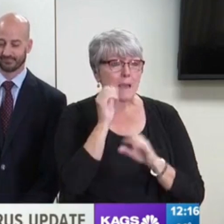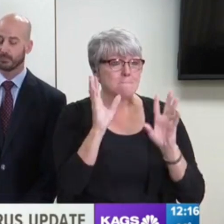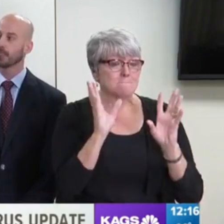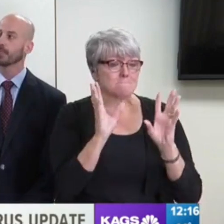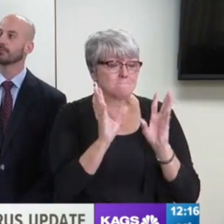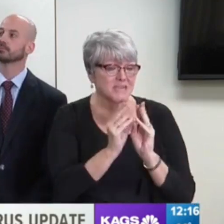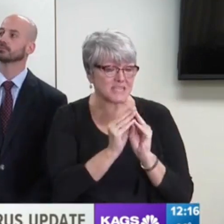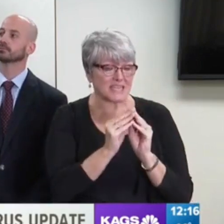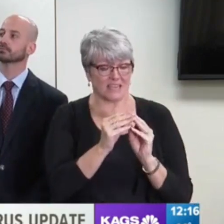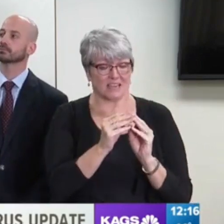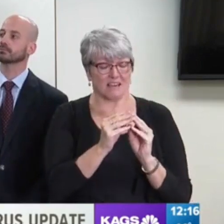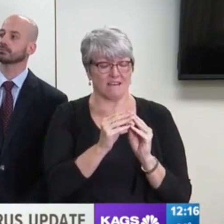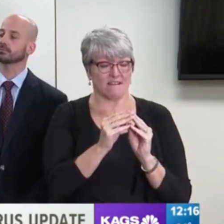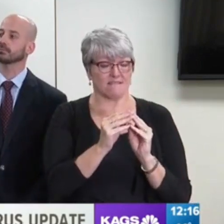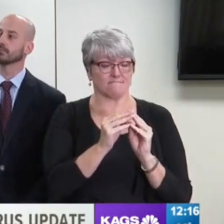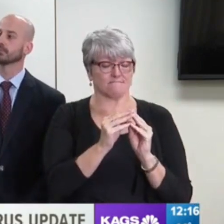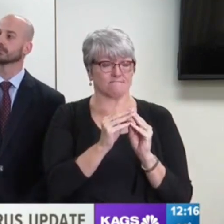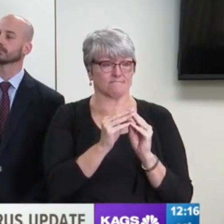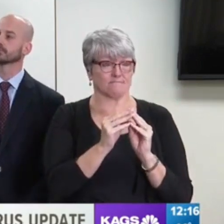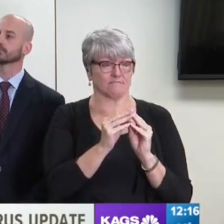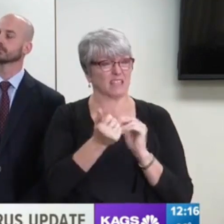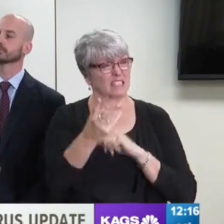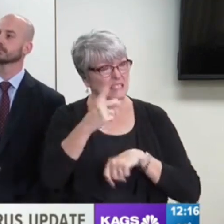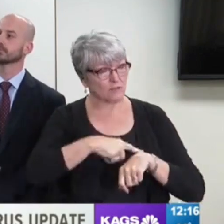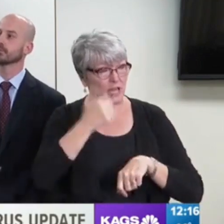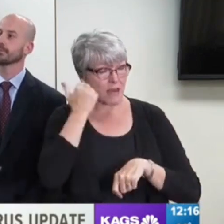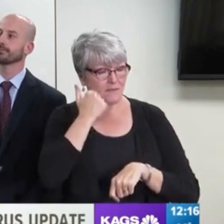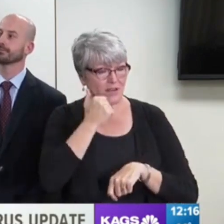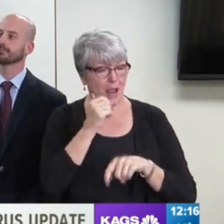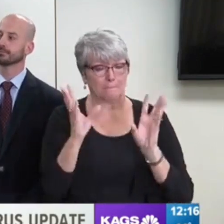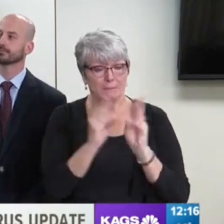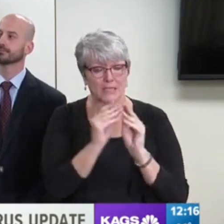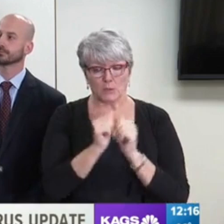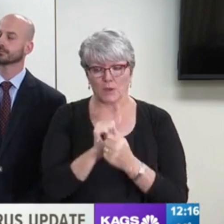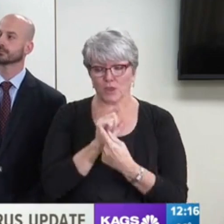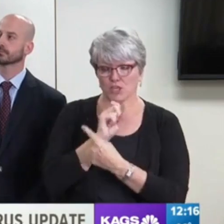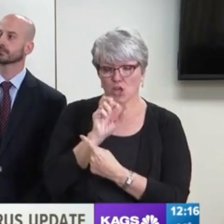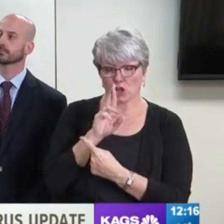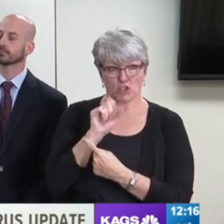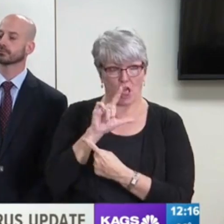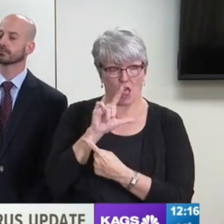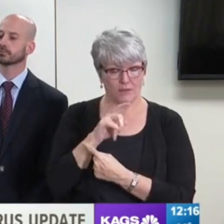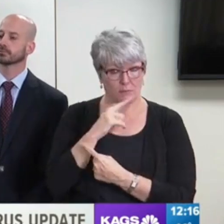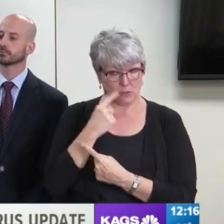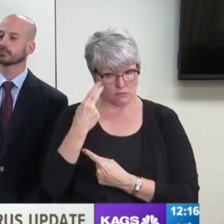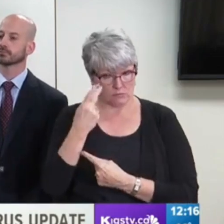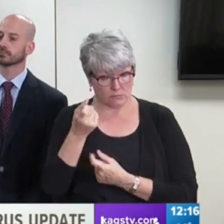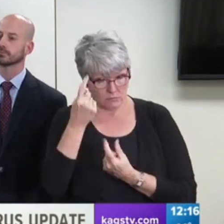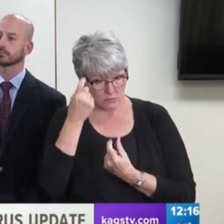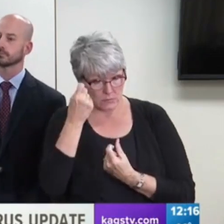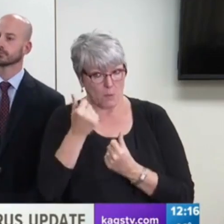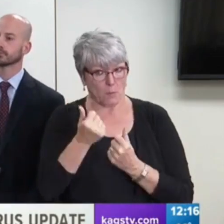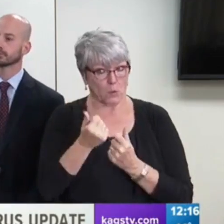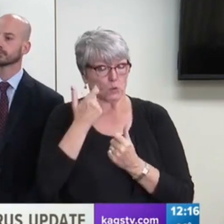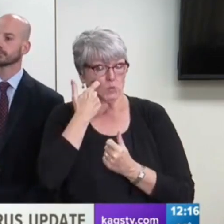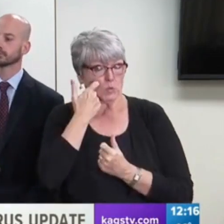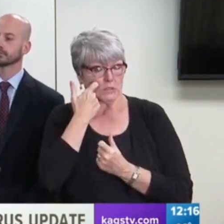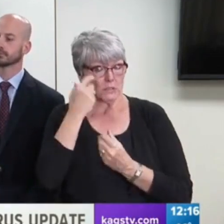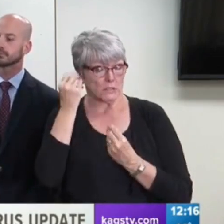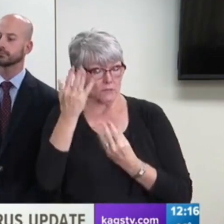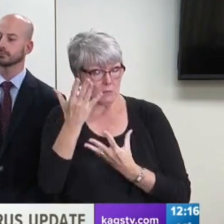meeting. I am having several times a day meetings with Dr. Sullivan to make sure that we are on the same page with the latest information